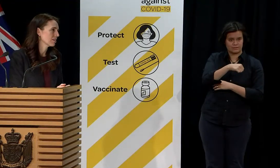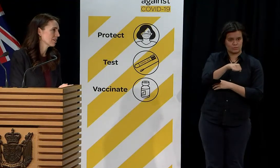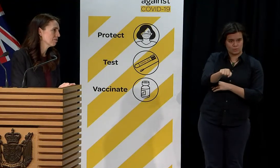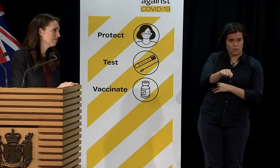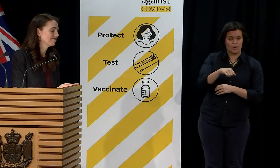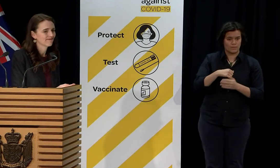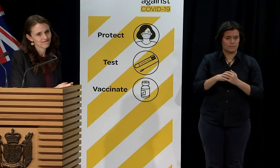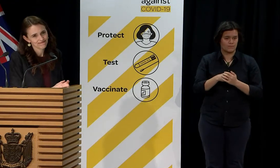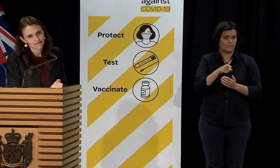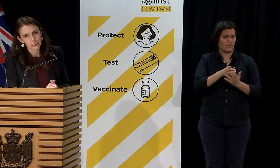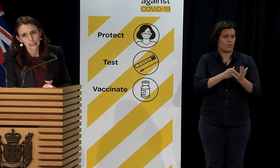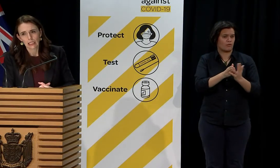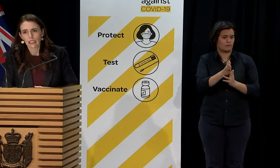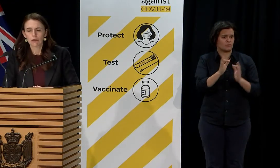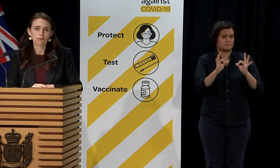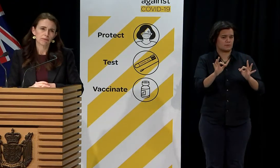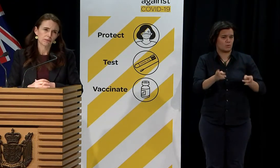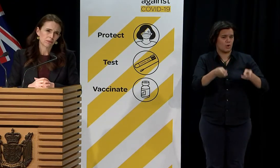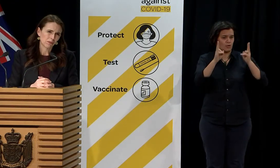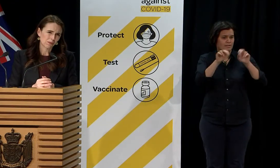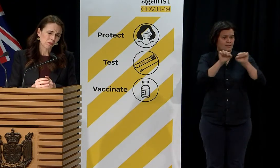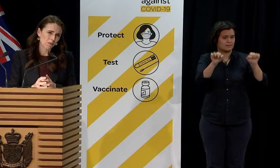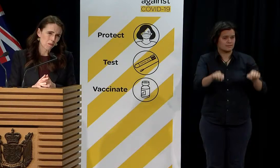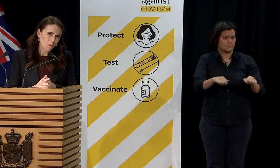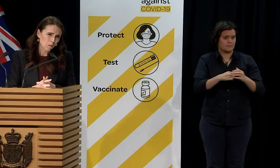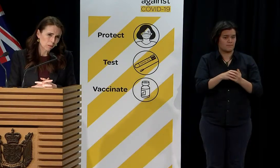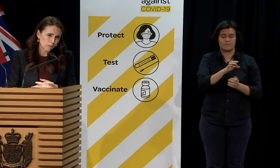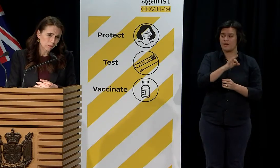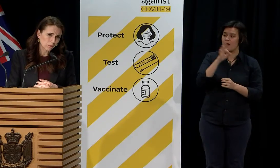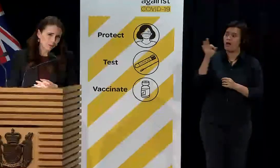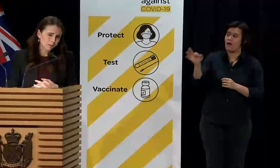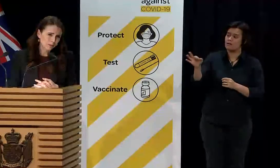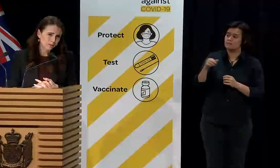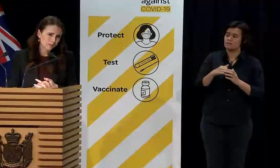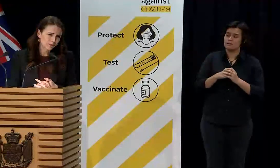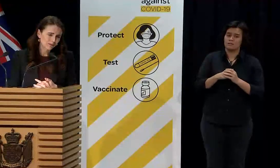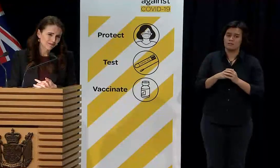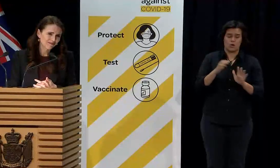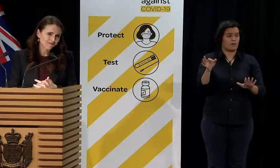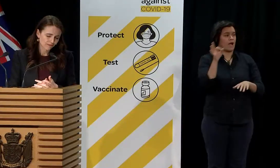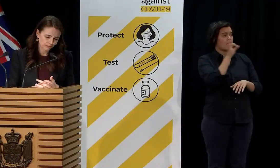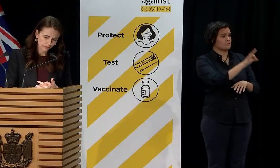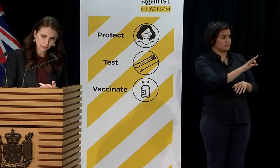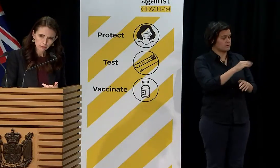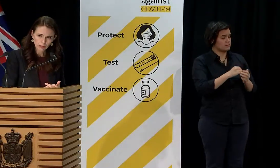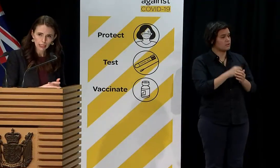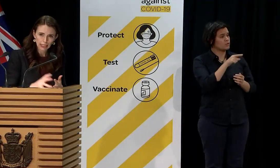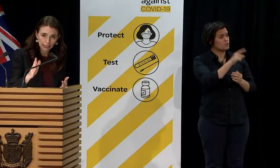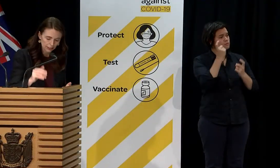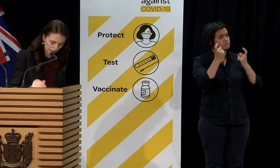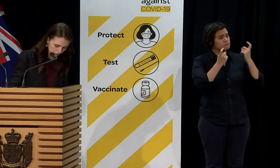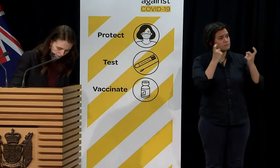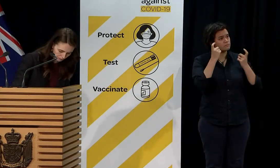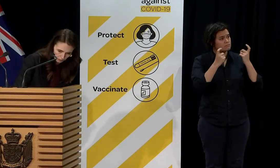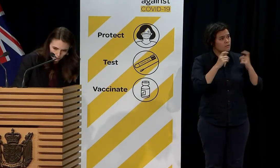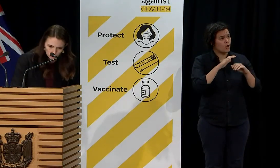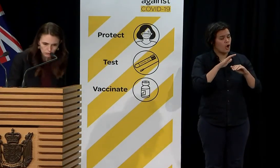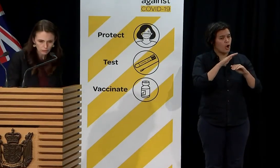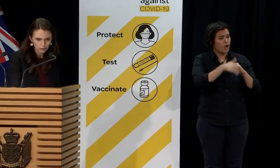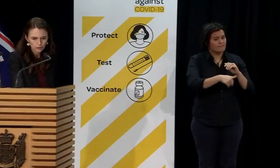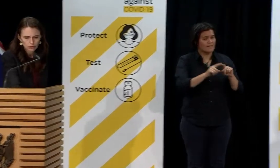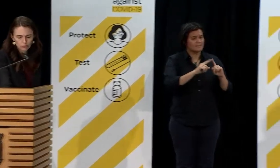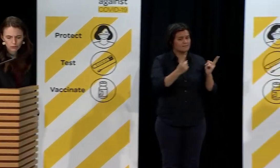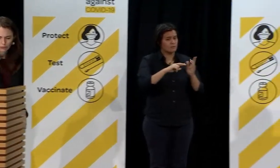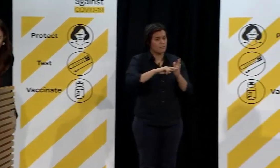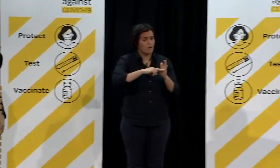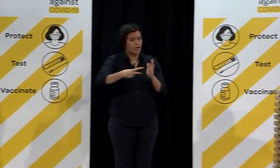MIQ system. And do you have any concerns about the, sorry, Dr Bloomfield, do you have any concerns about the policy in